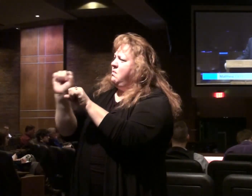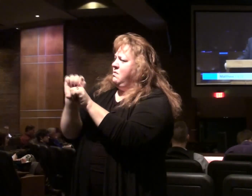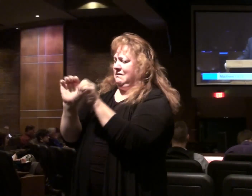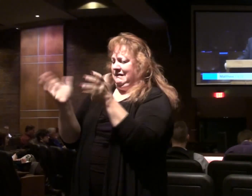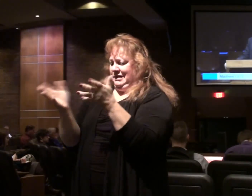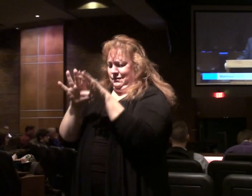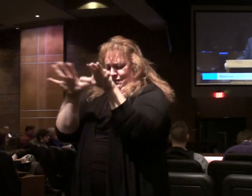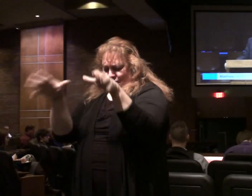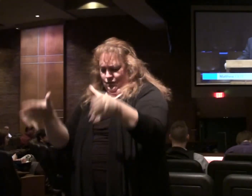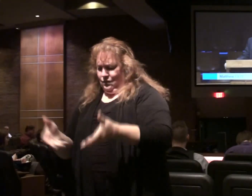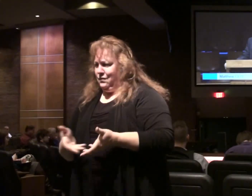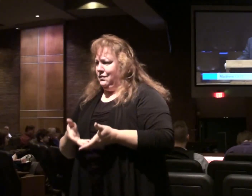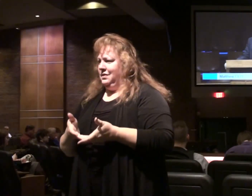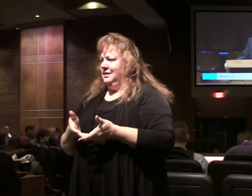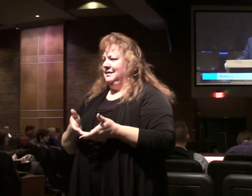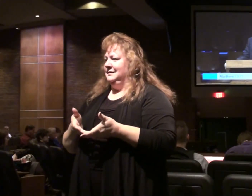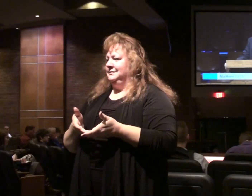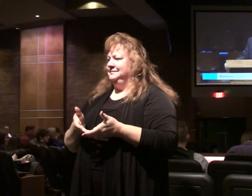earth.